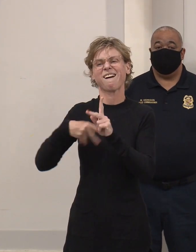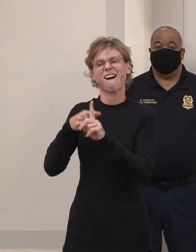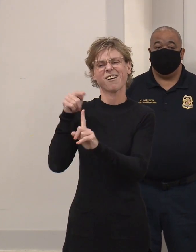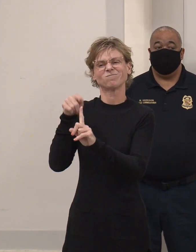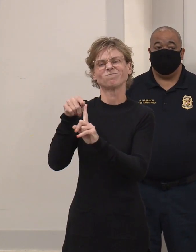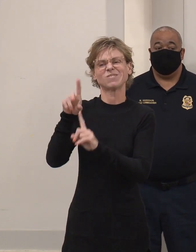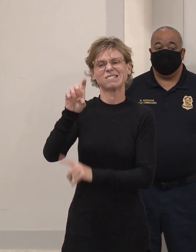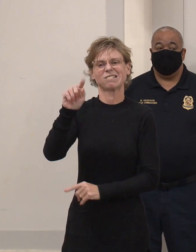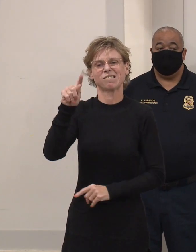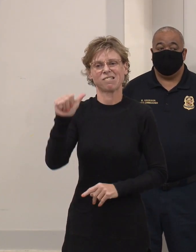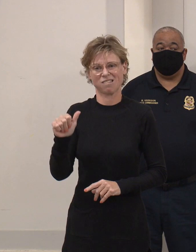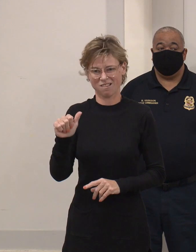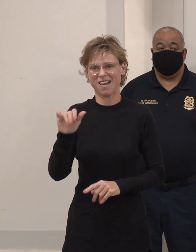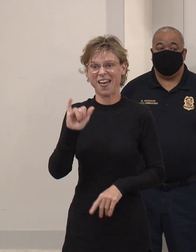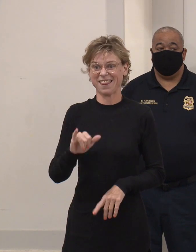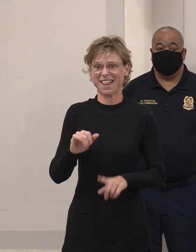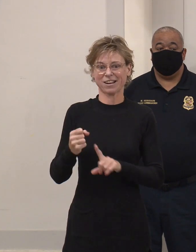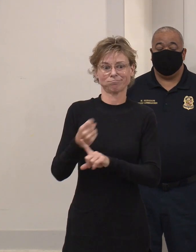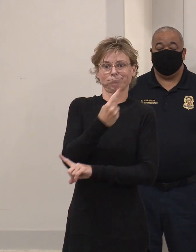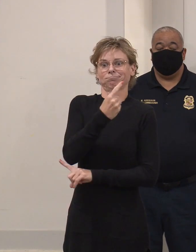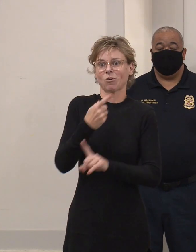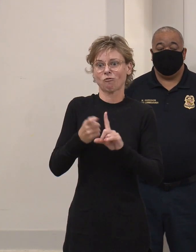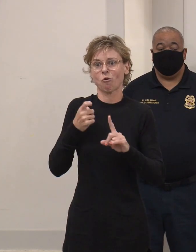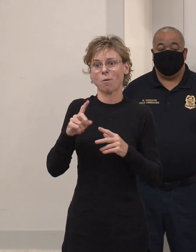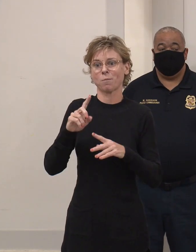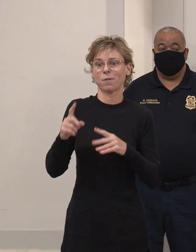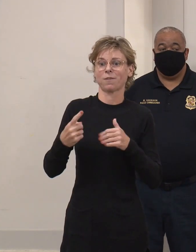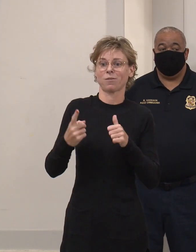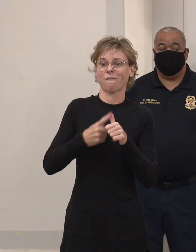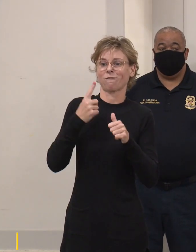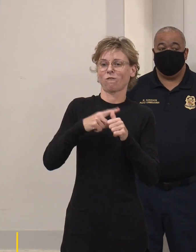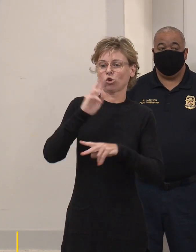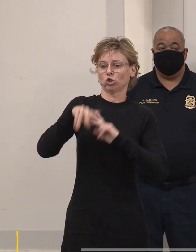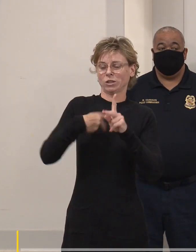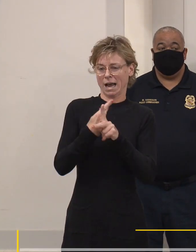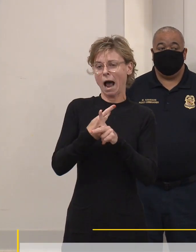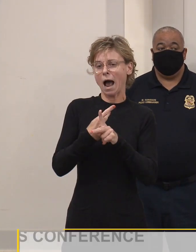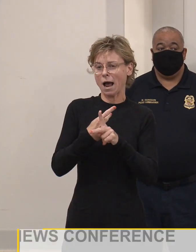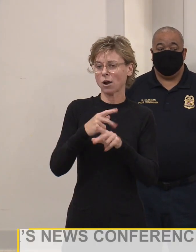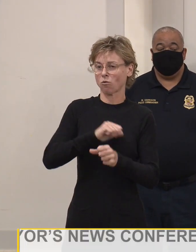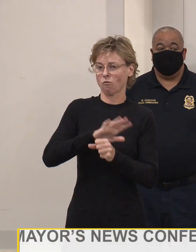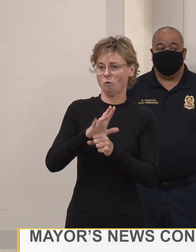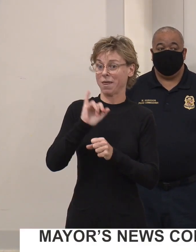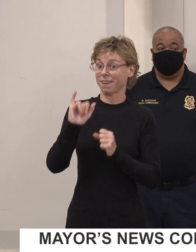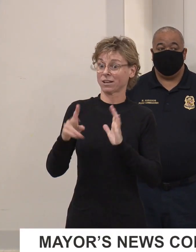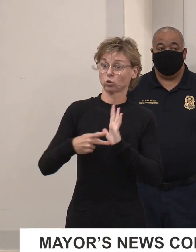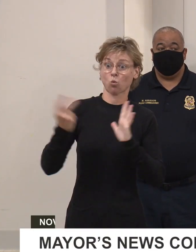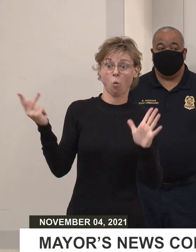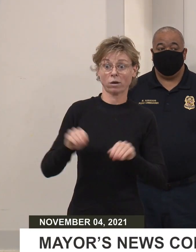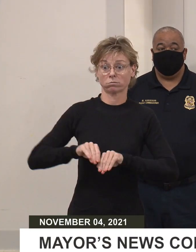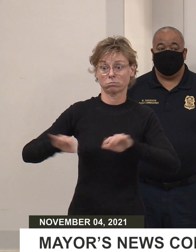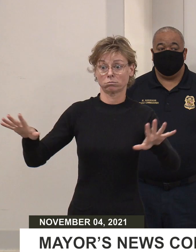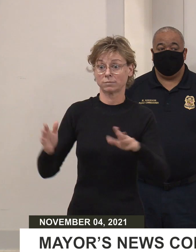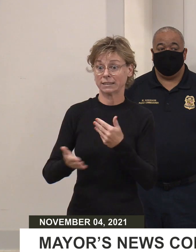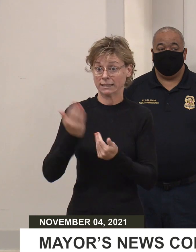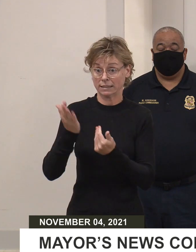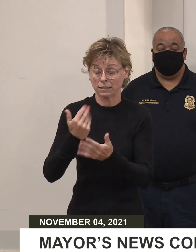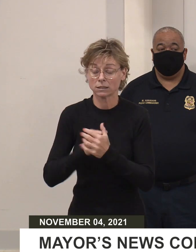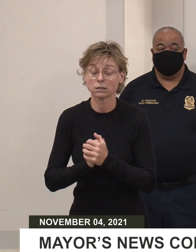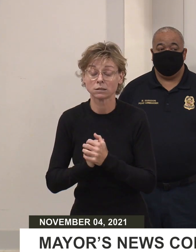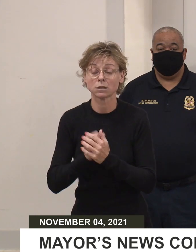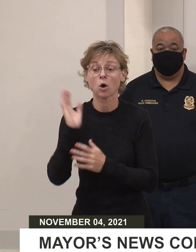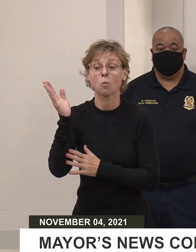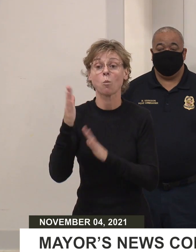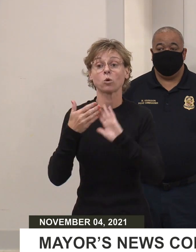a mutation of the original virus that caused COVID, which is almost twice as transmissible. The Baltimore City Health Department and our